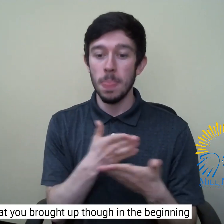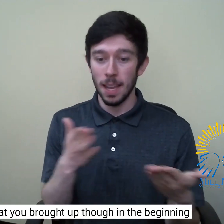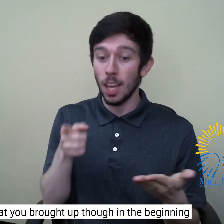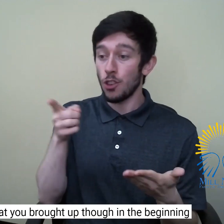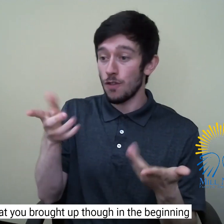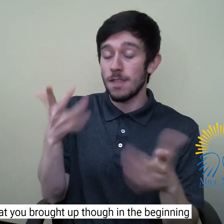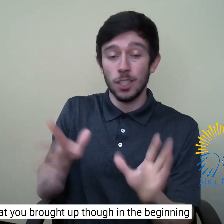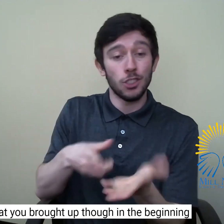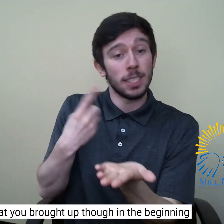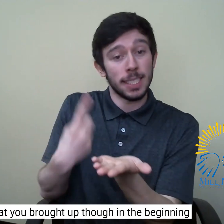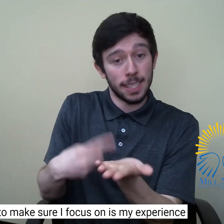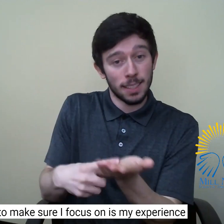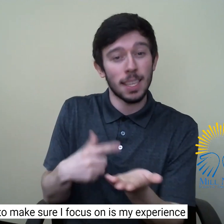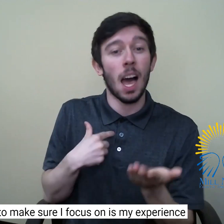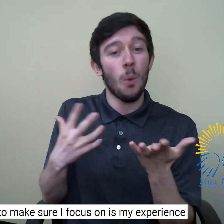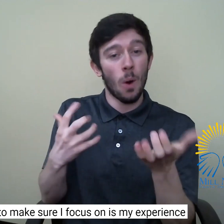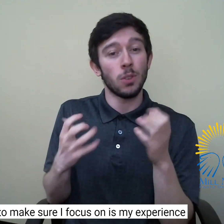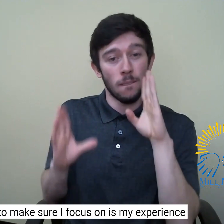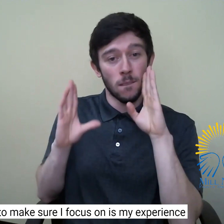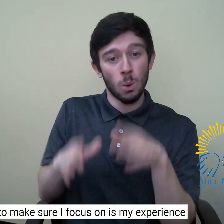up, though, in the beginning that I want to make sure I focus on is